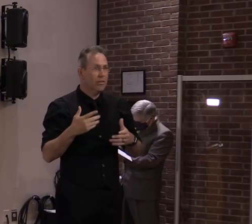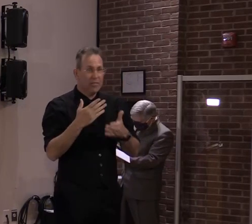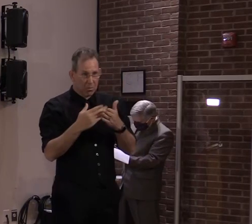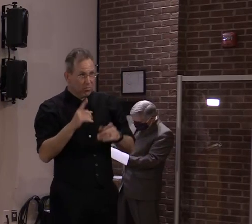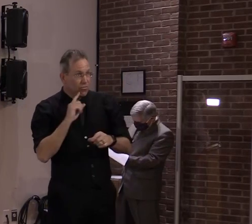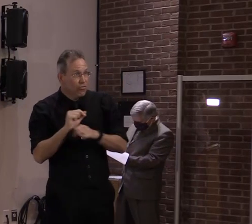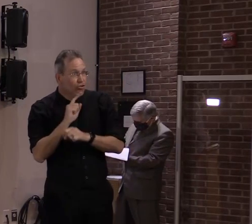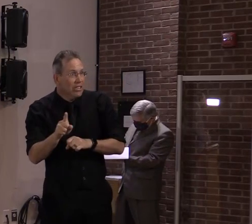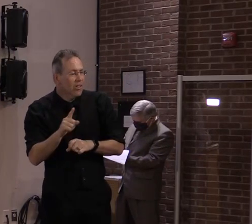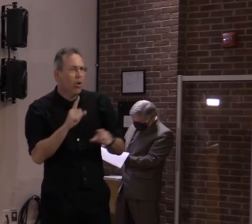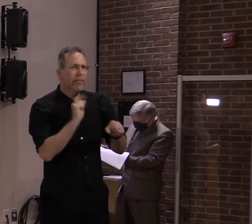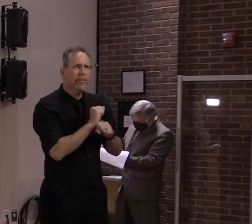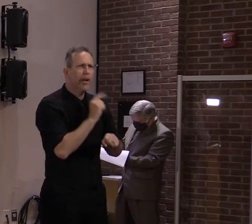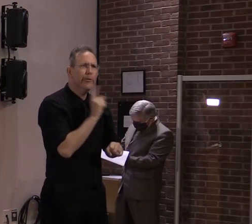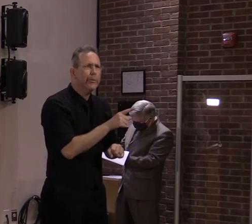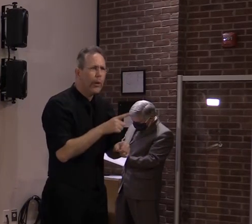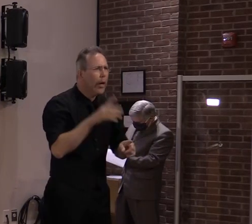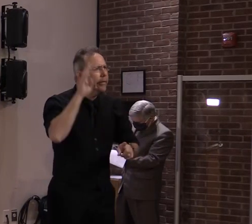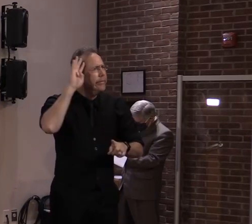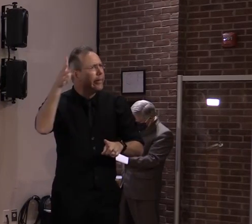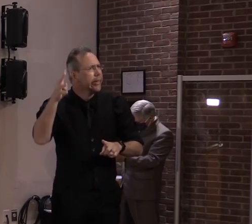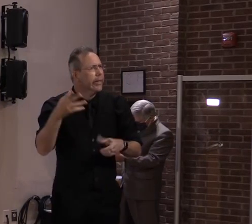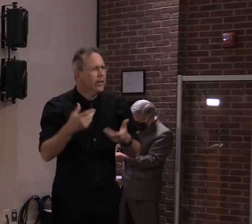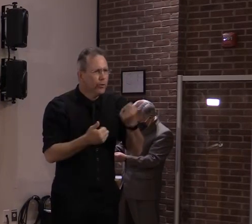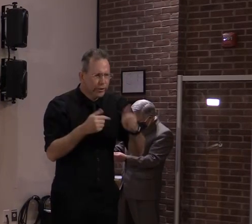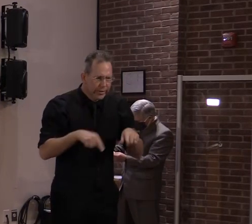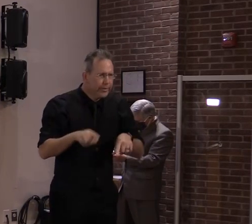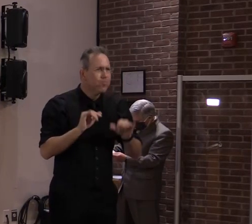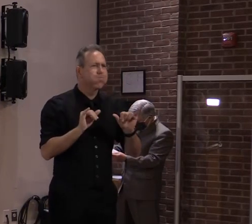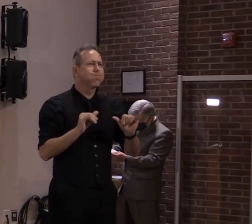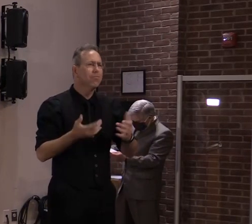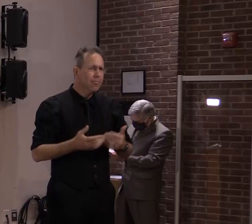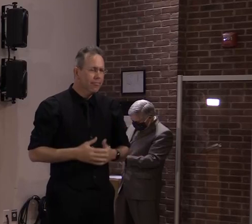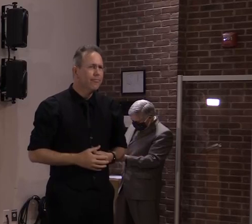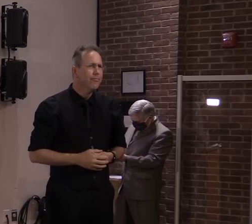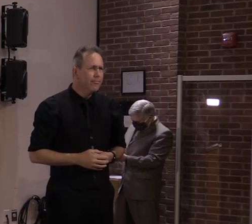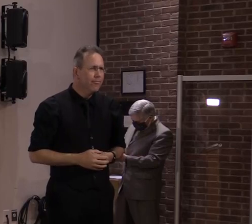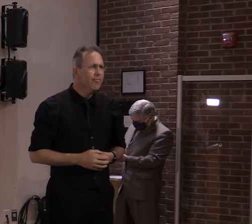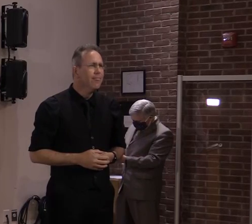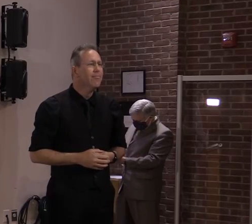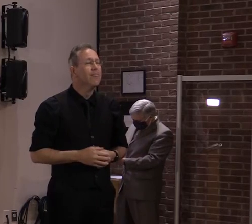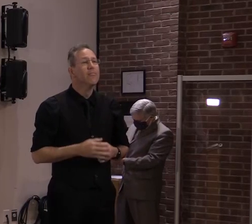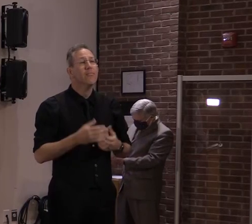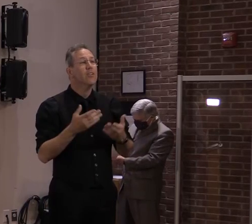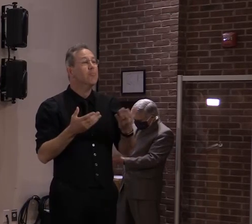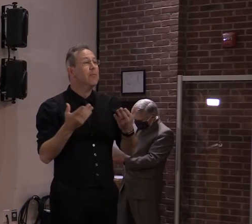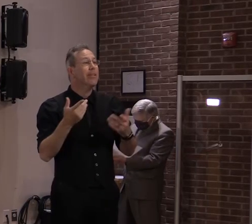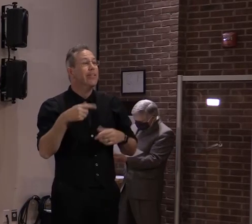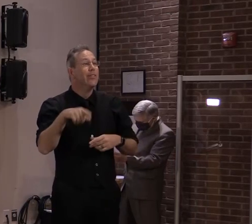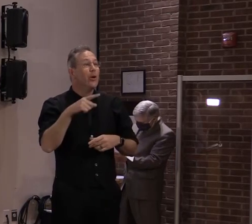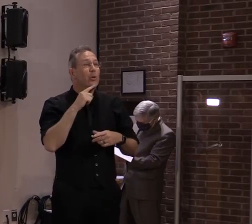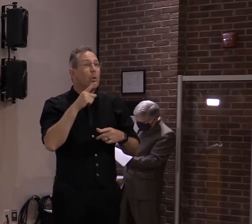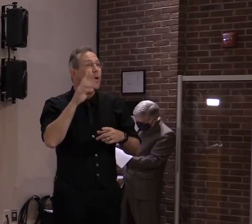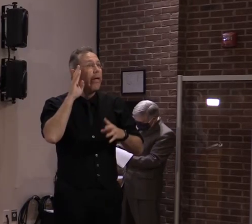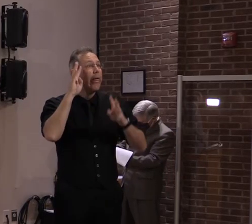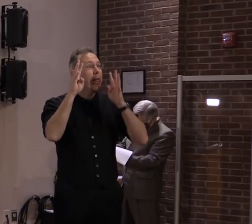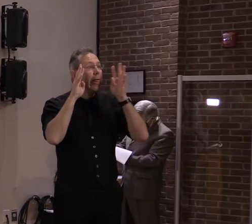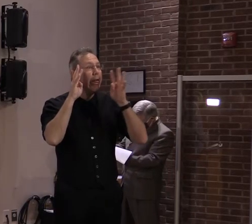on. So we're able to combat things when we're confronted with them, but when an